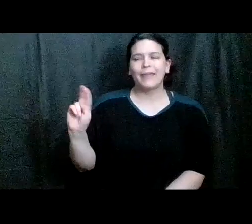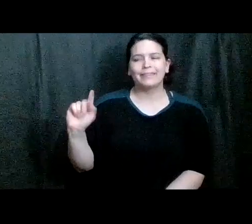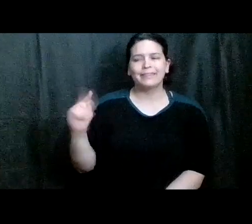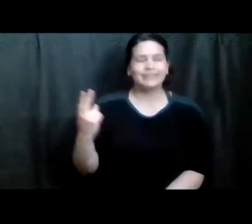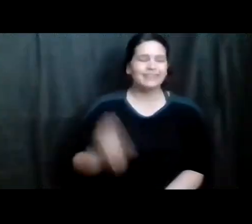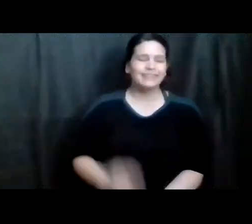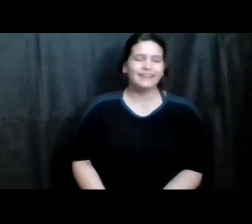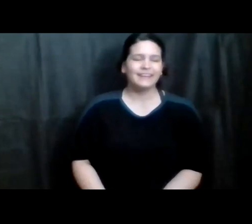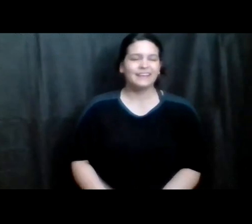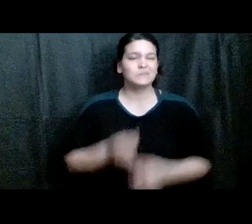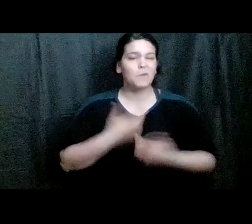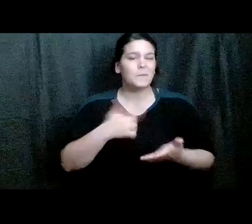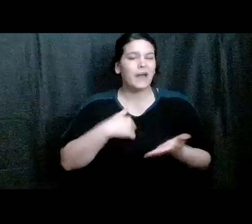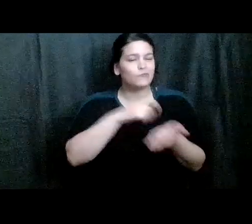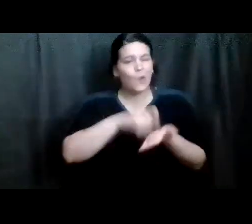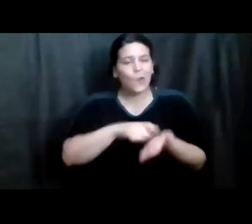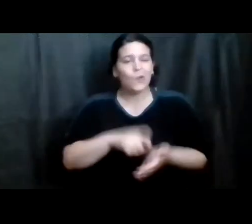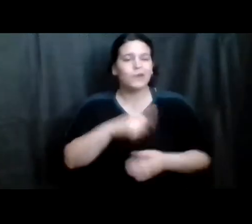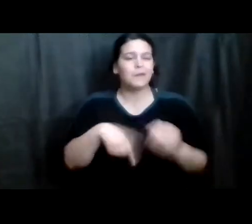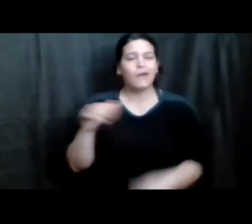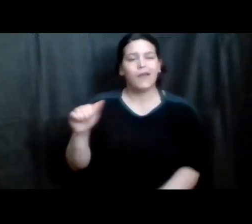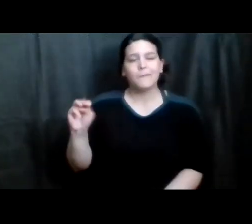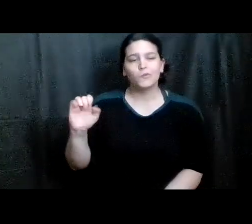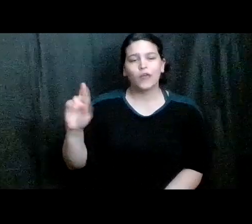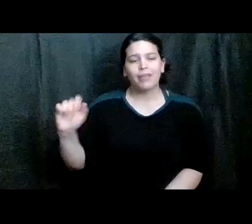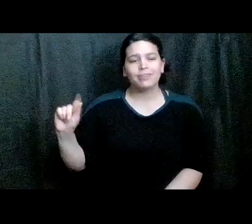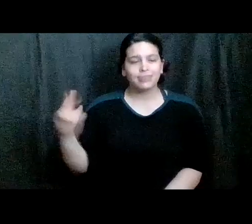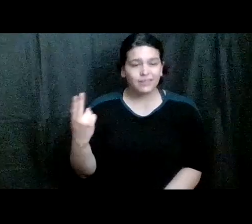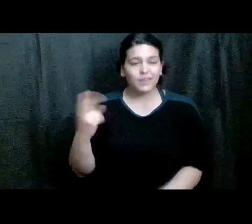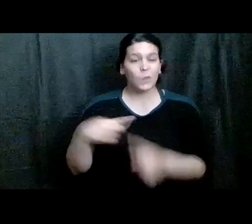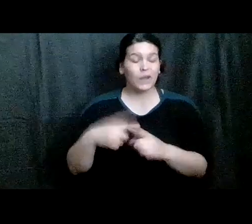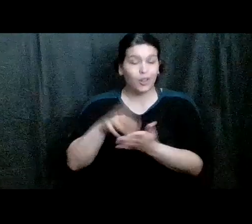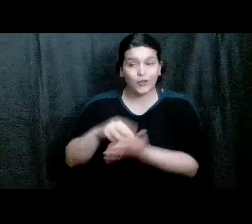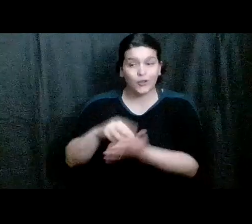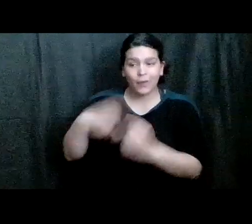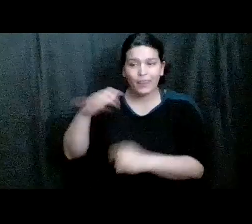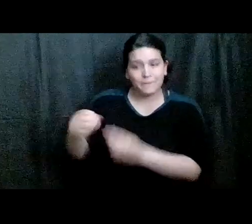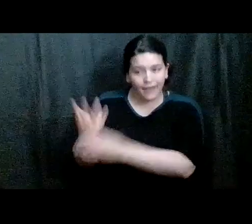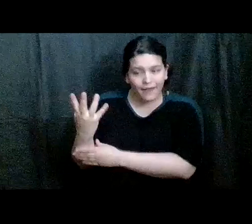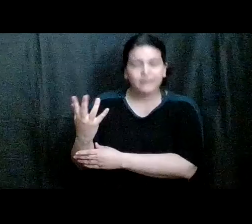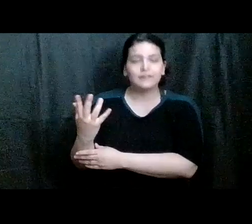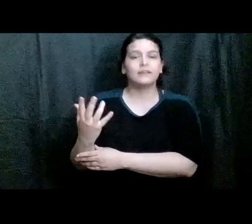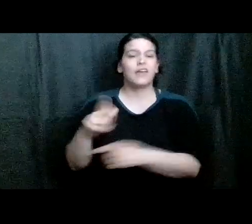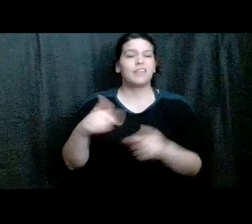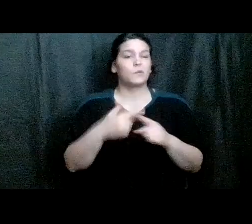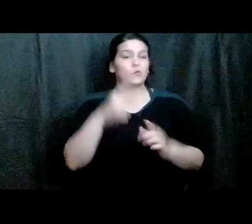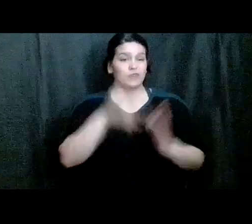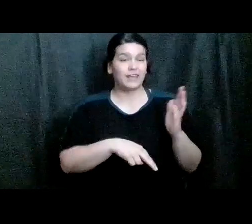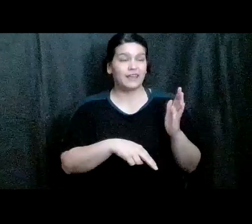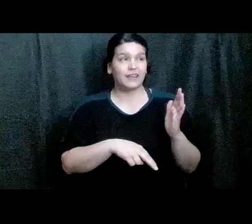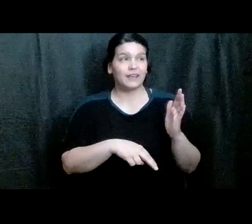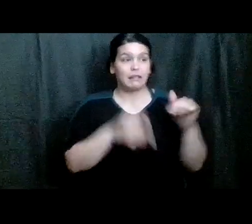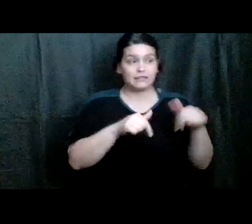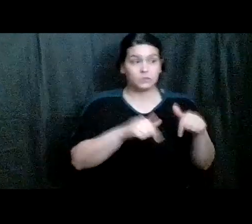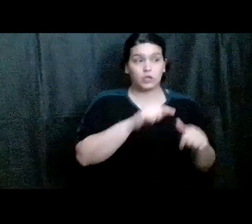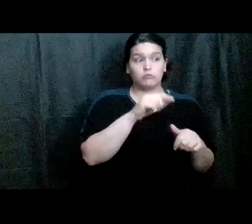is a poem I wrote about amaranth and when I learned about it. And then I'm gonna read another. This was written about 10 years ago, and then I'm going to read another one that I